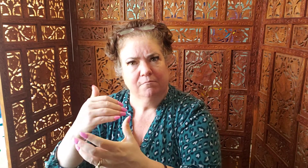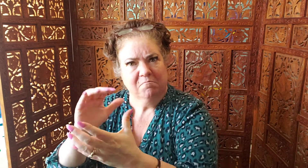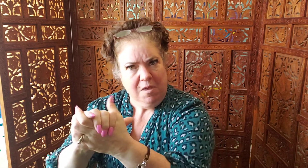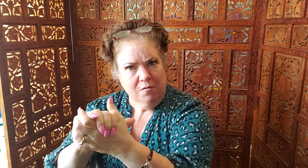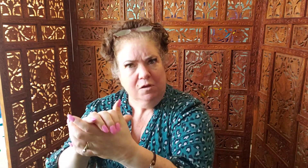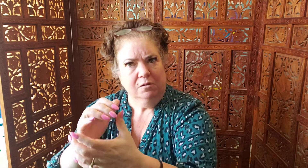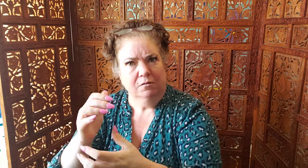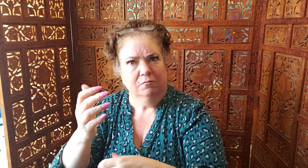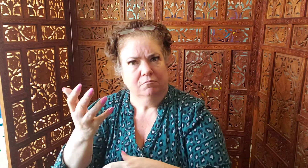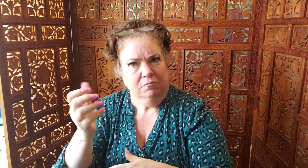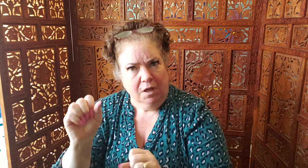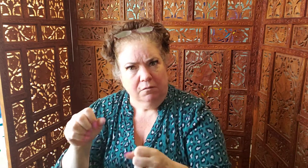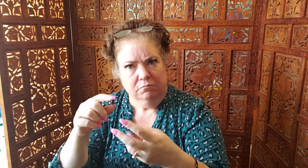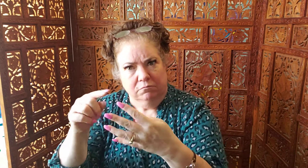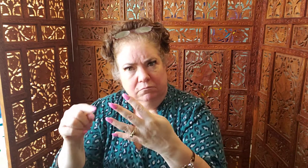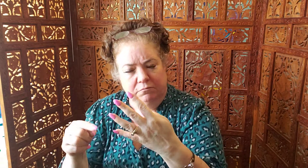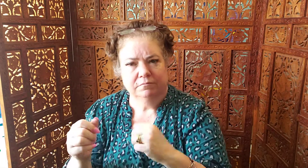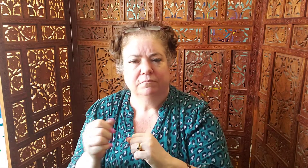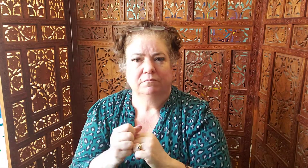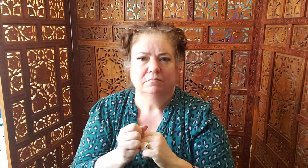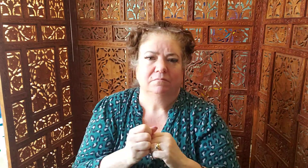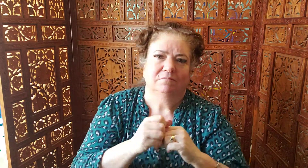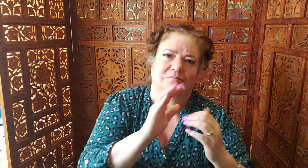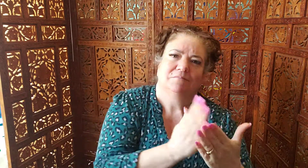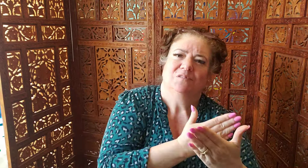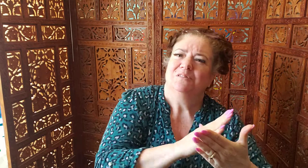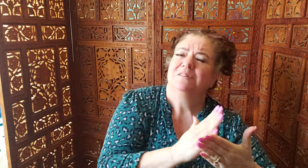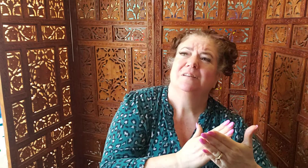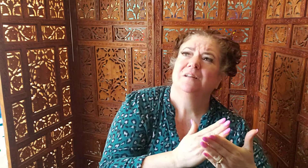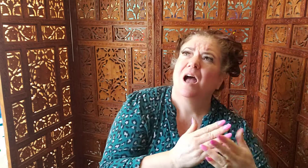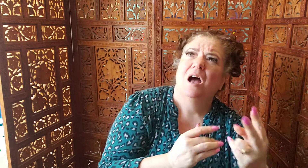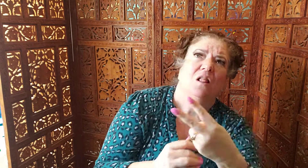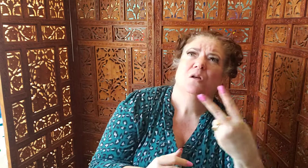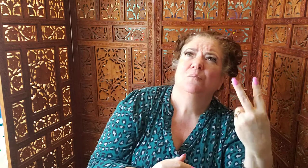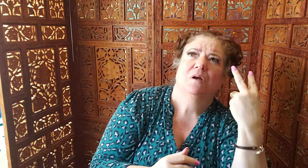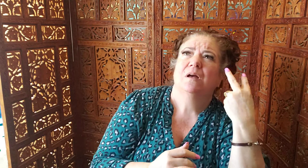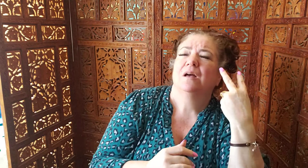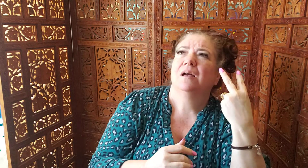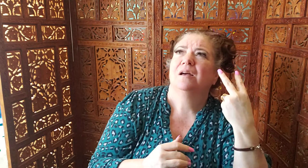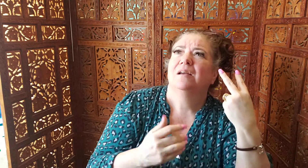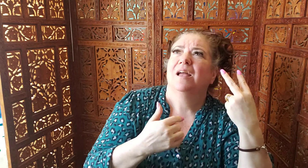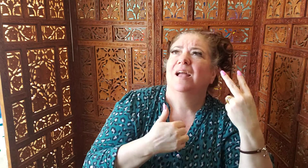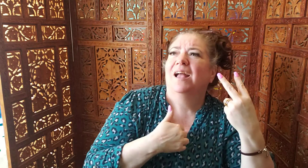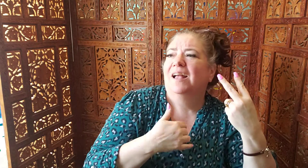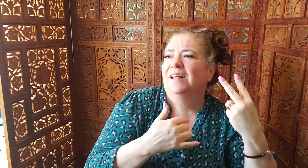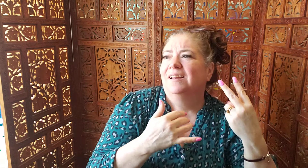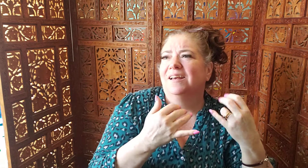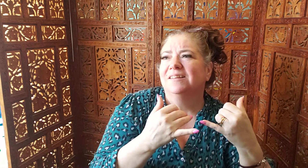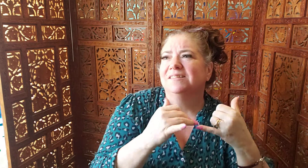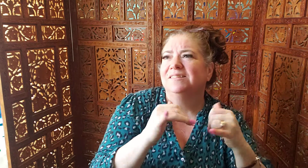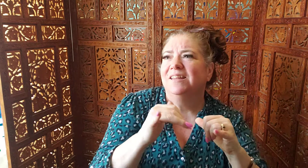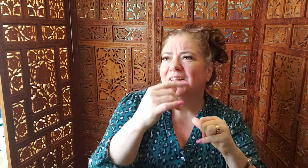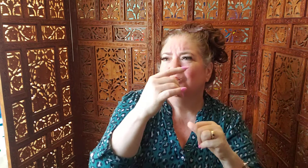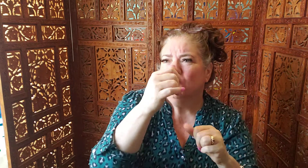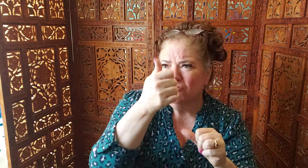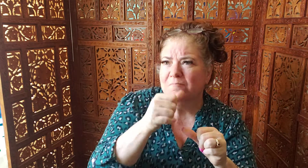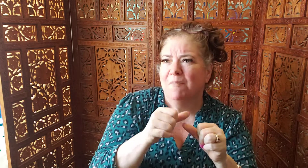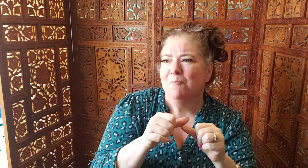sand. And I still try and search for the words I can barely